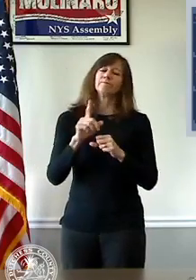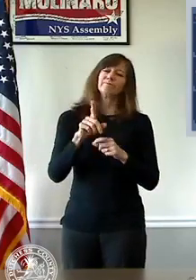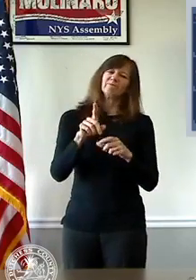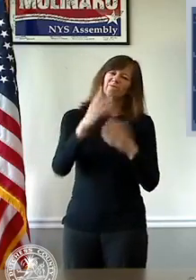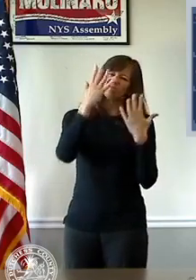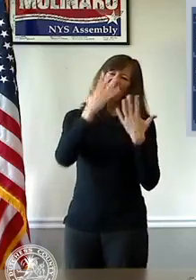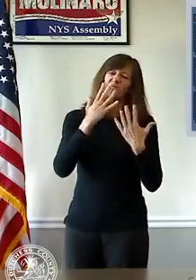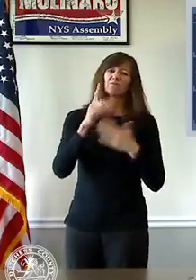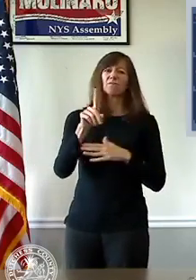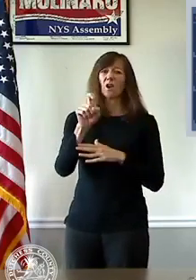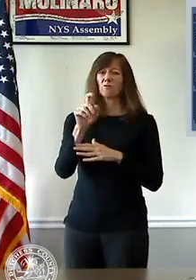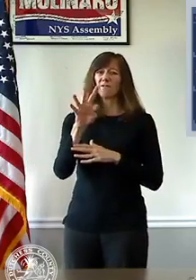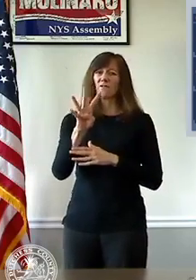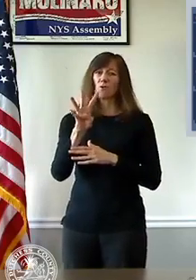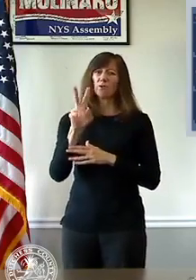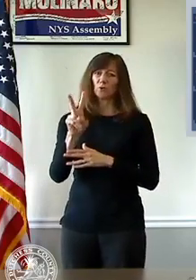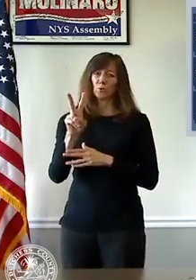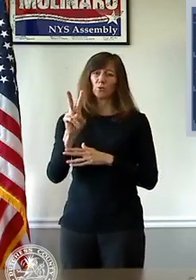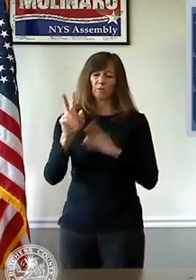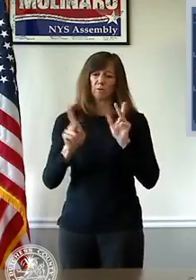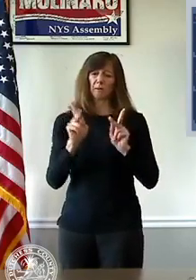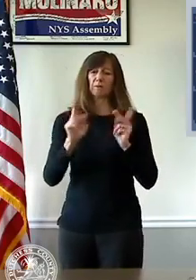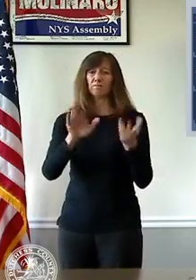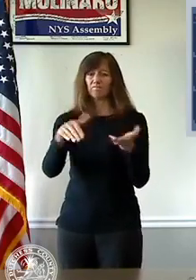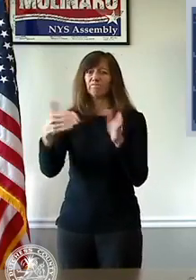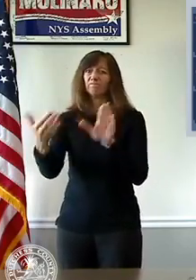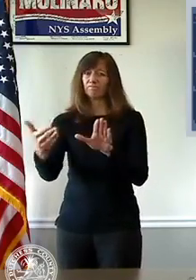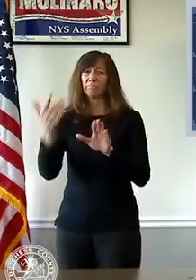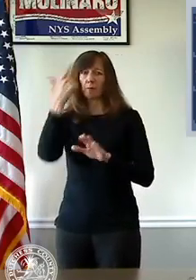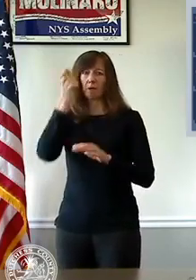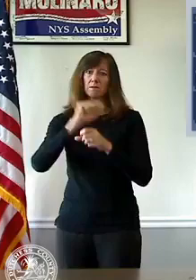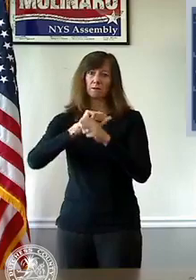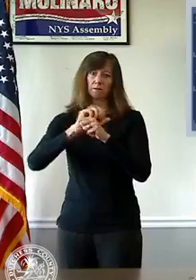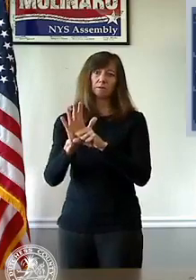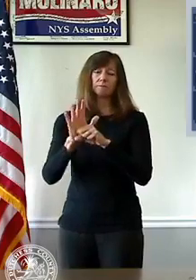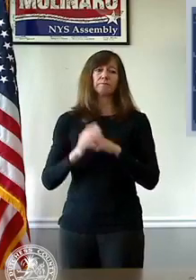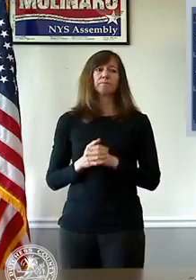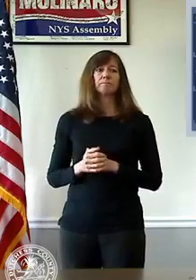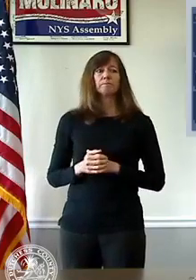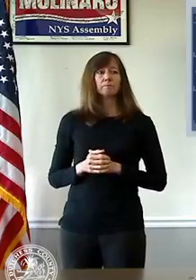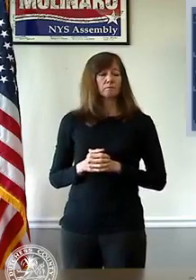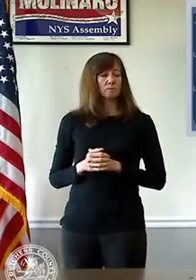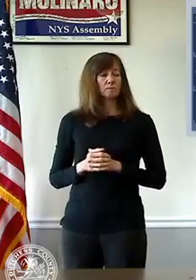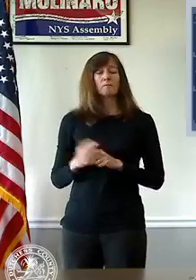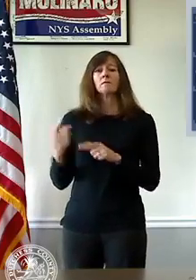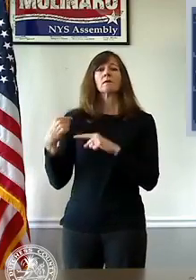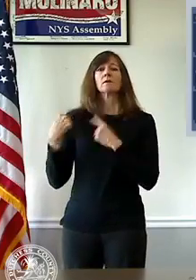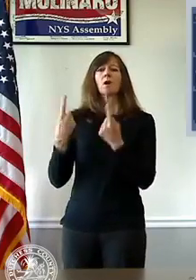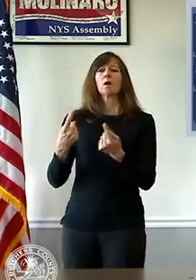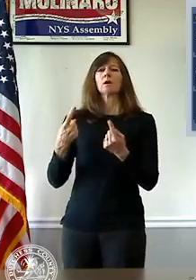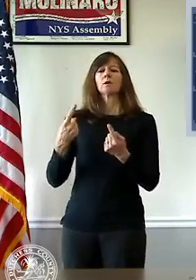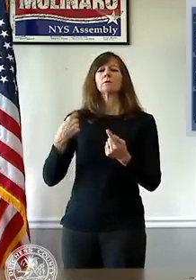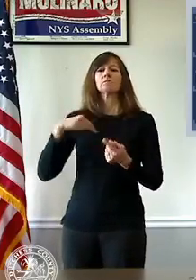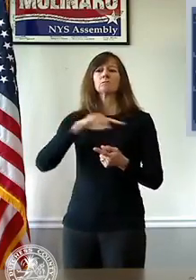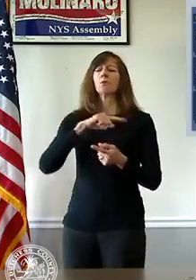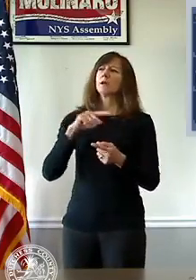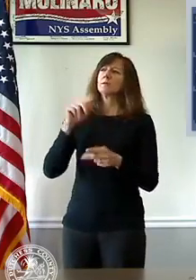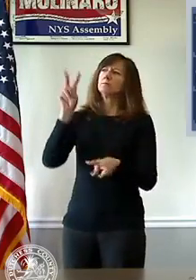to the disease in Dutchess County. But as we look at how the state measures